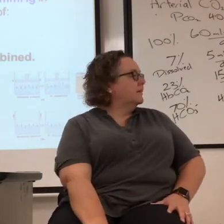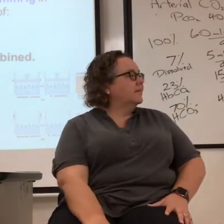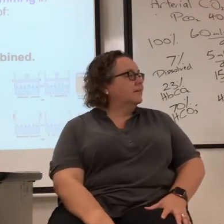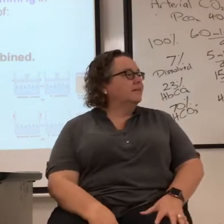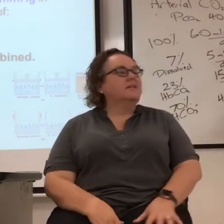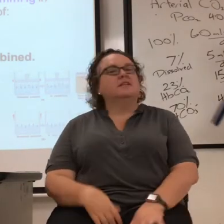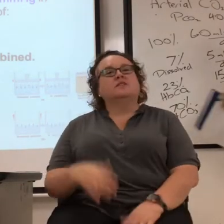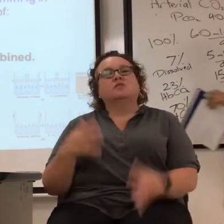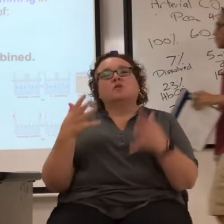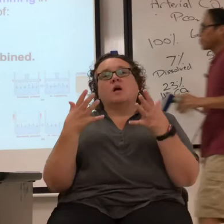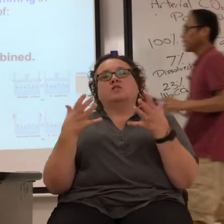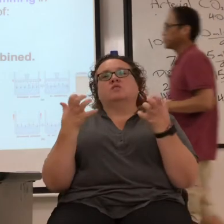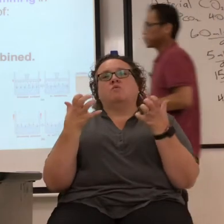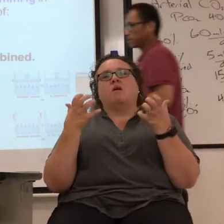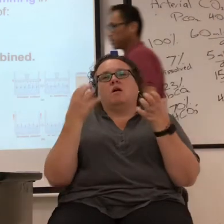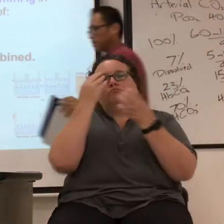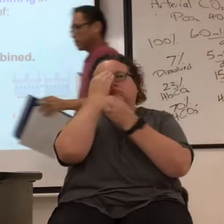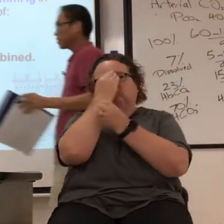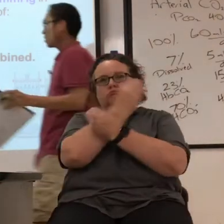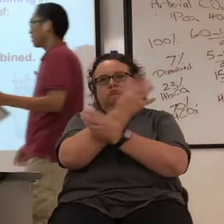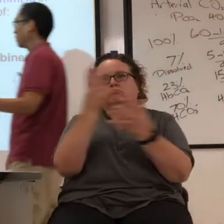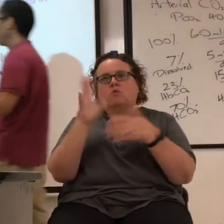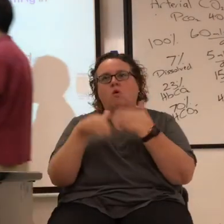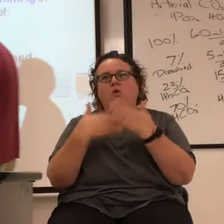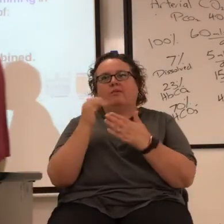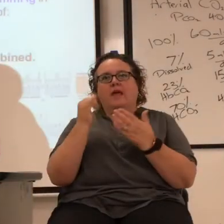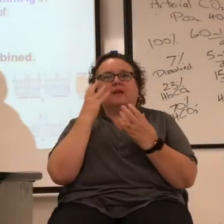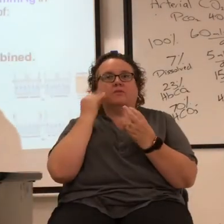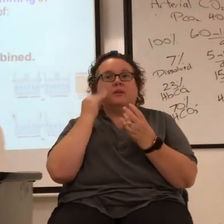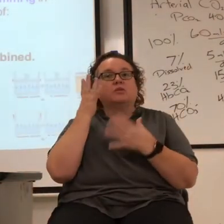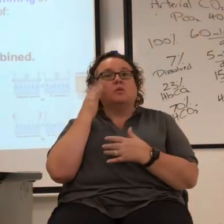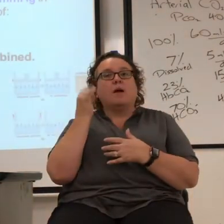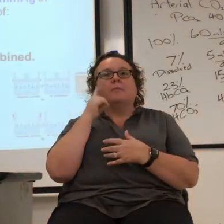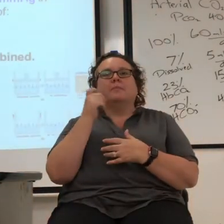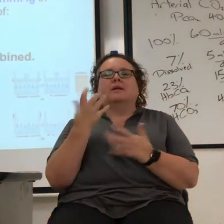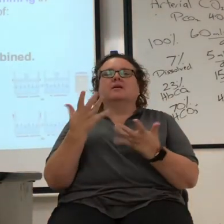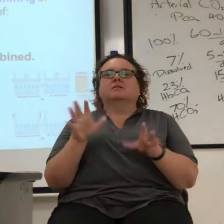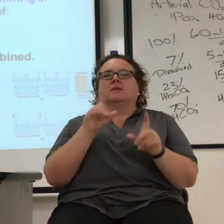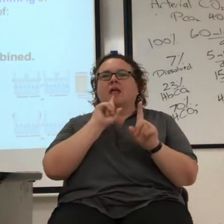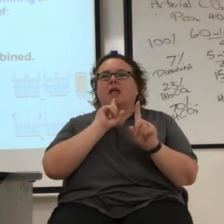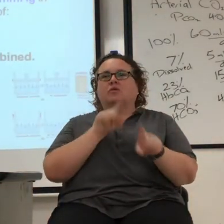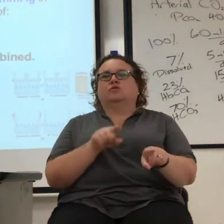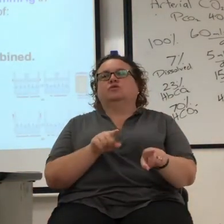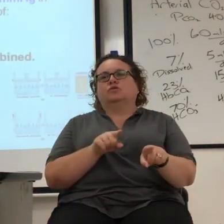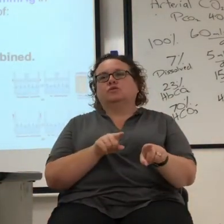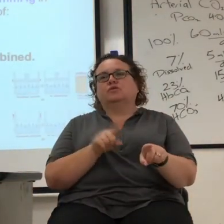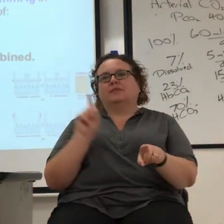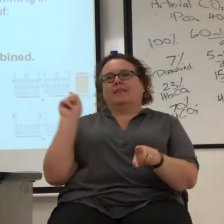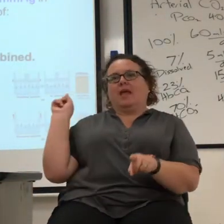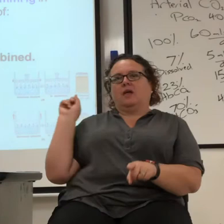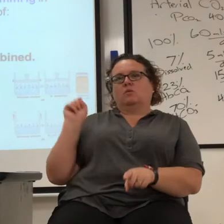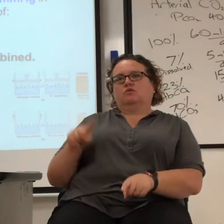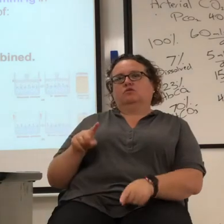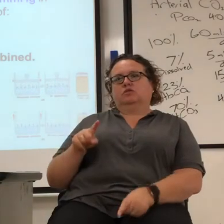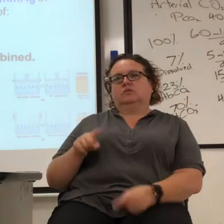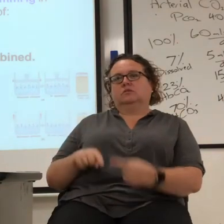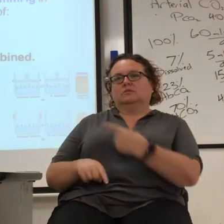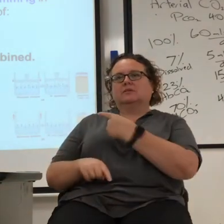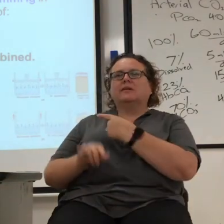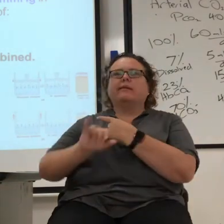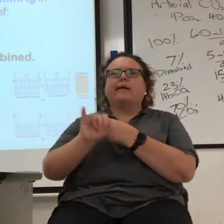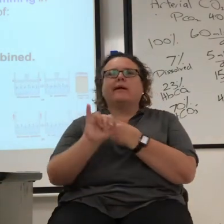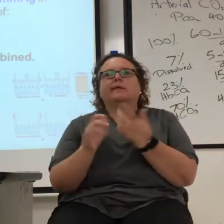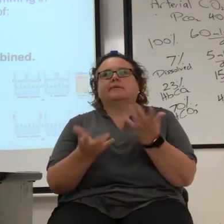I just wanted to give you all that information because it kind of answers this question. It's